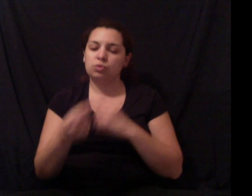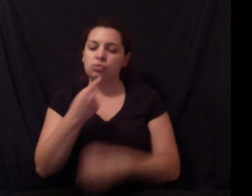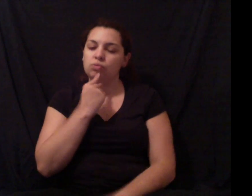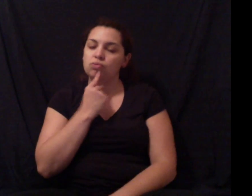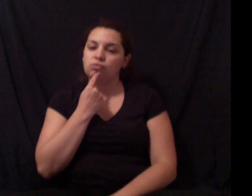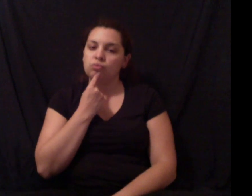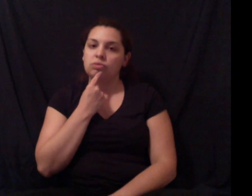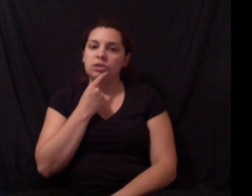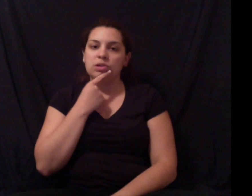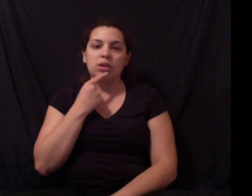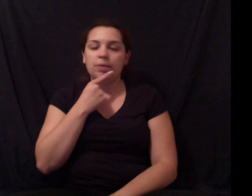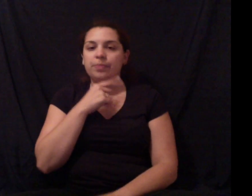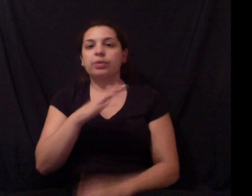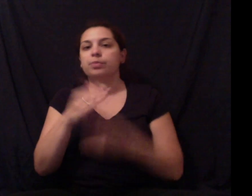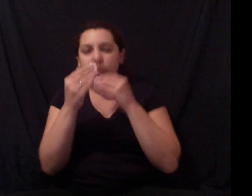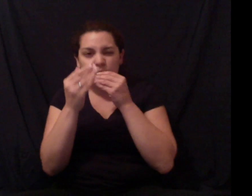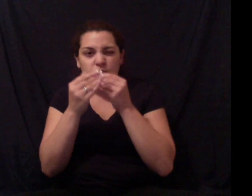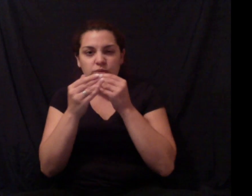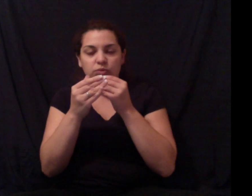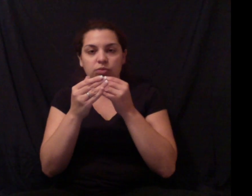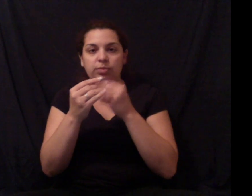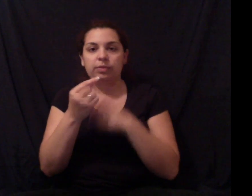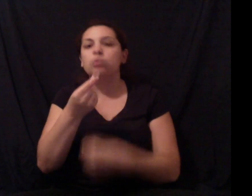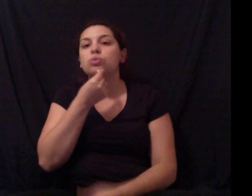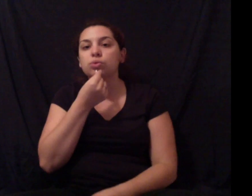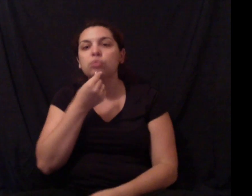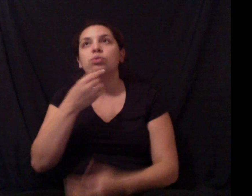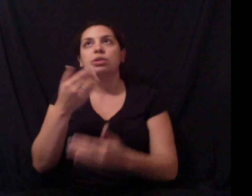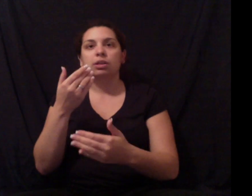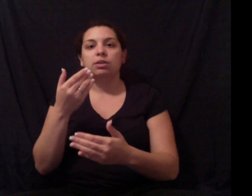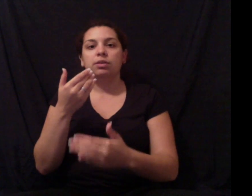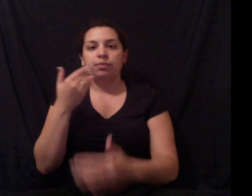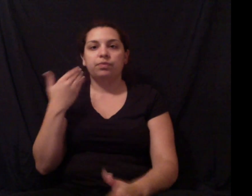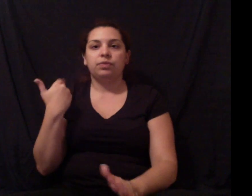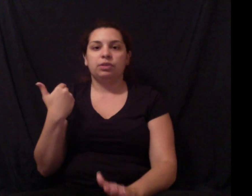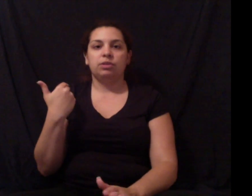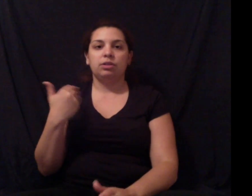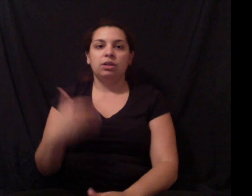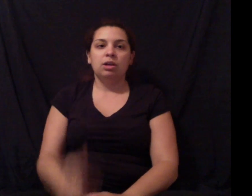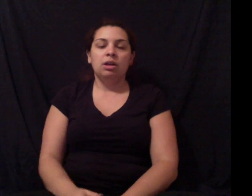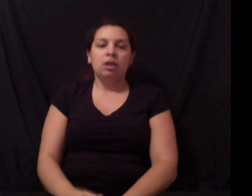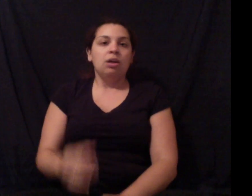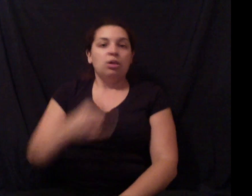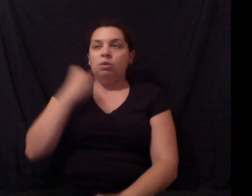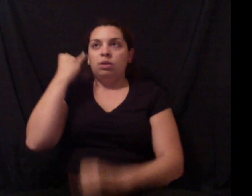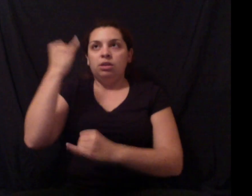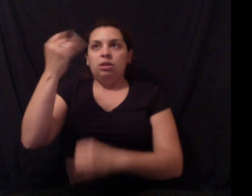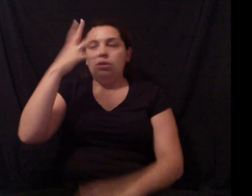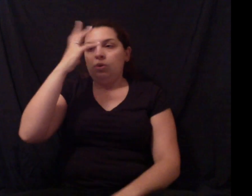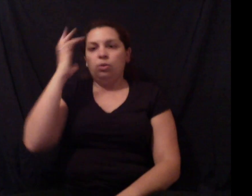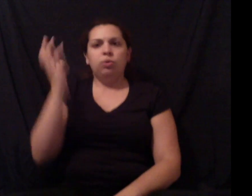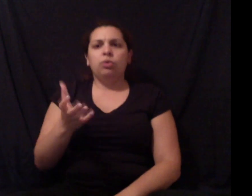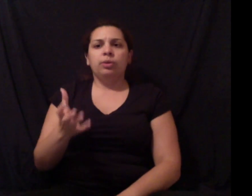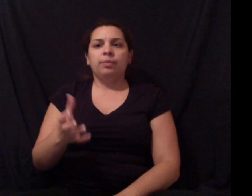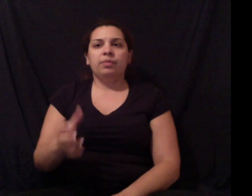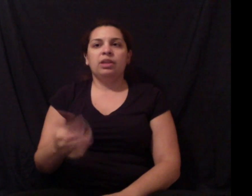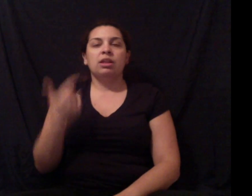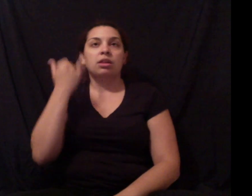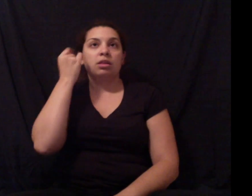Soon after his initial success, Max had a crazy idea. Maybe he could make creating video game acapella music his full-time